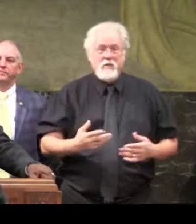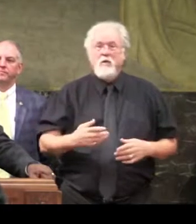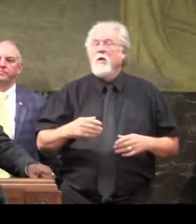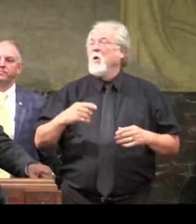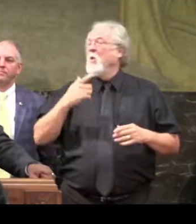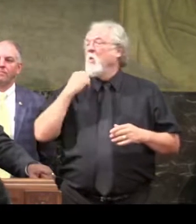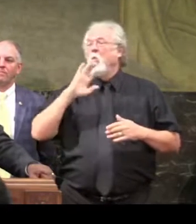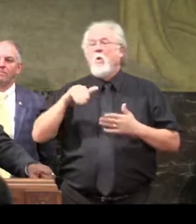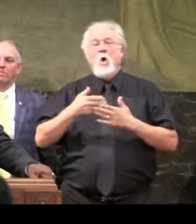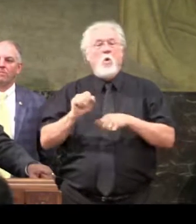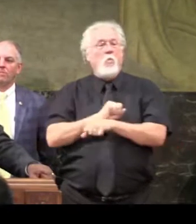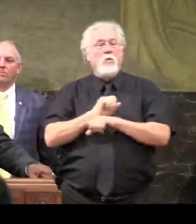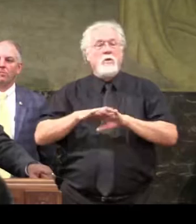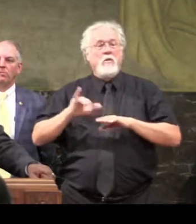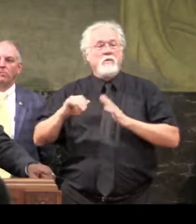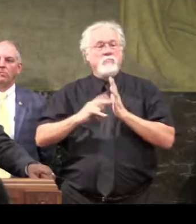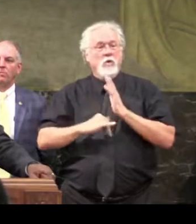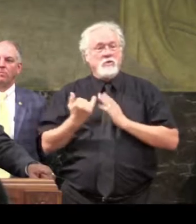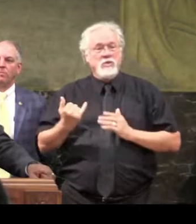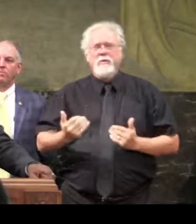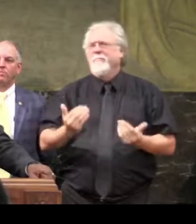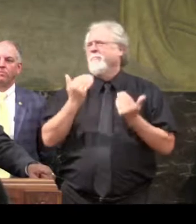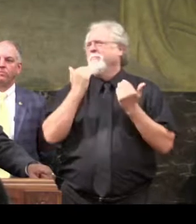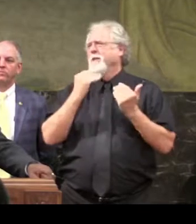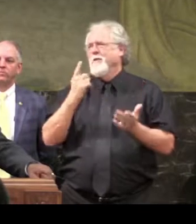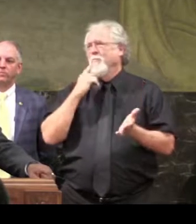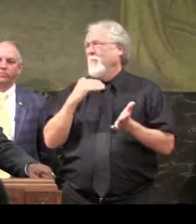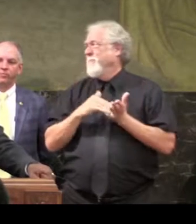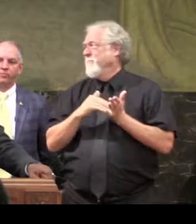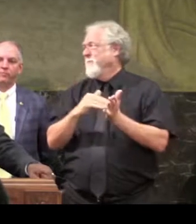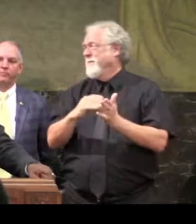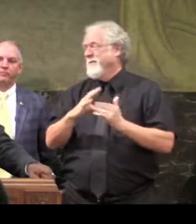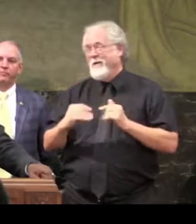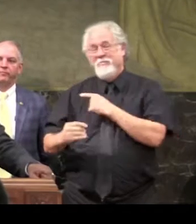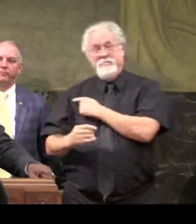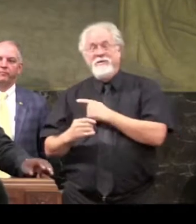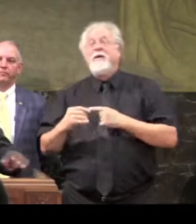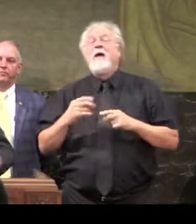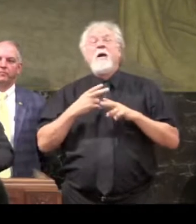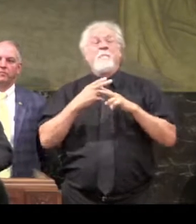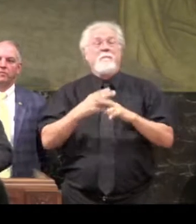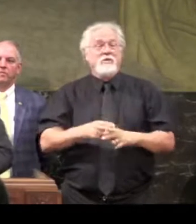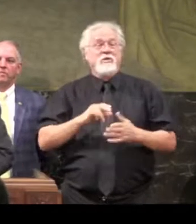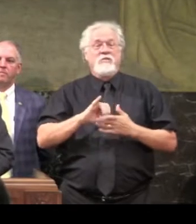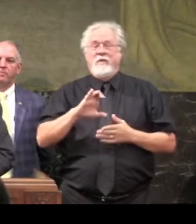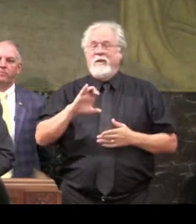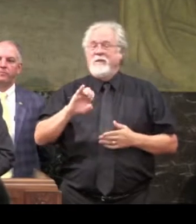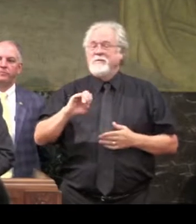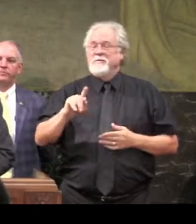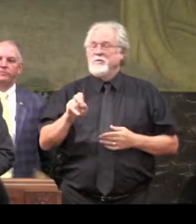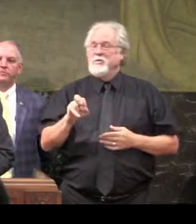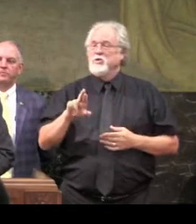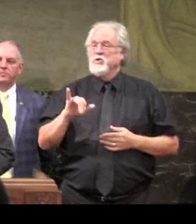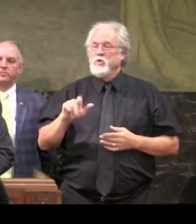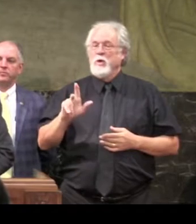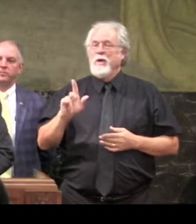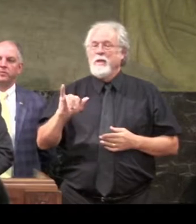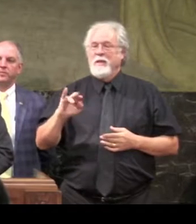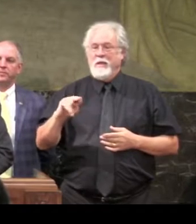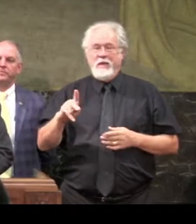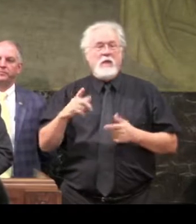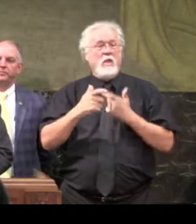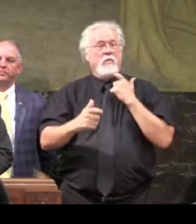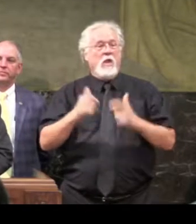worked on this project. I want to say thank you for that $1 million. And the governor mentioned that CenturyLink is the largest